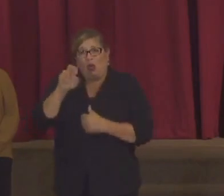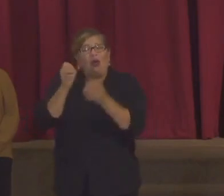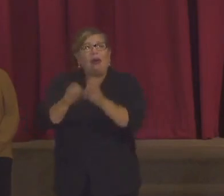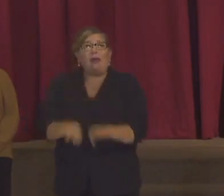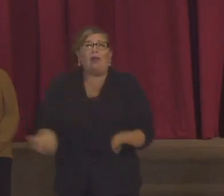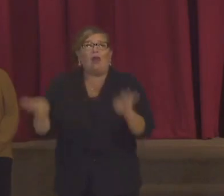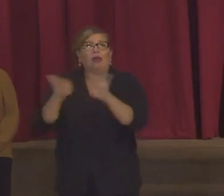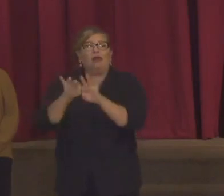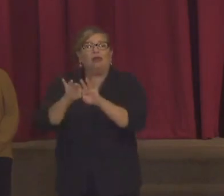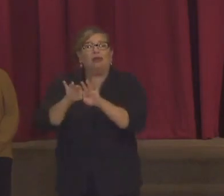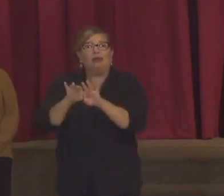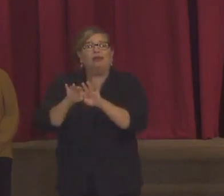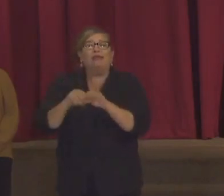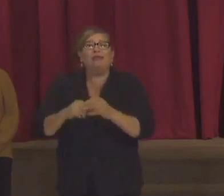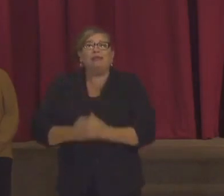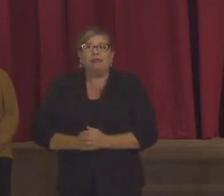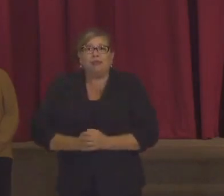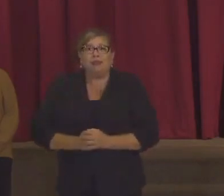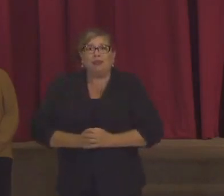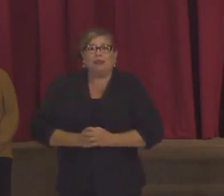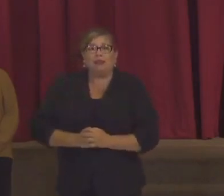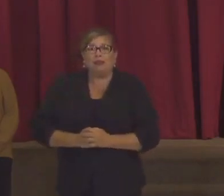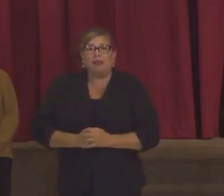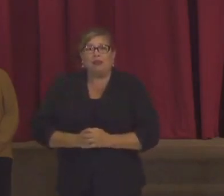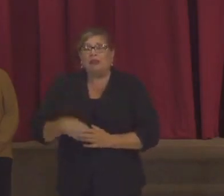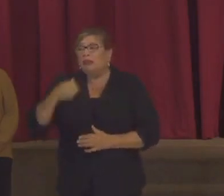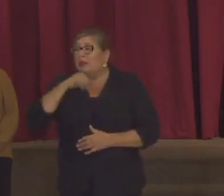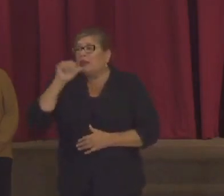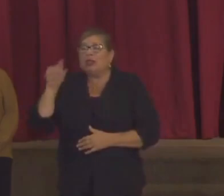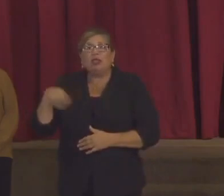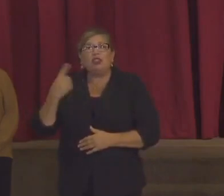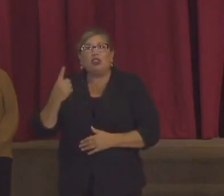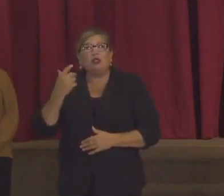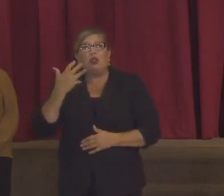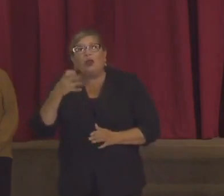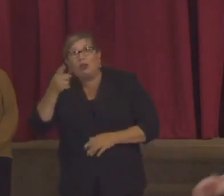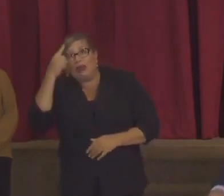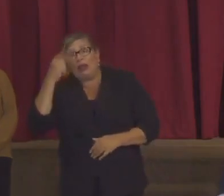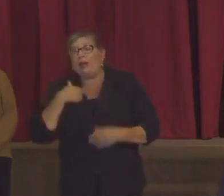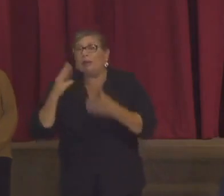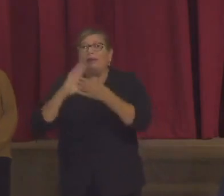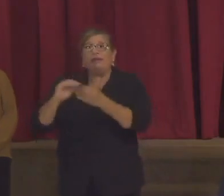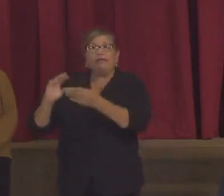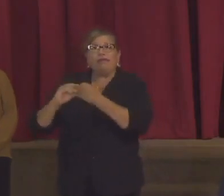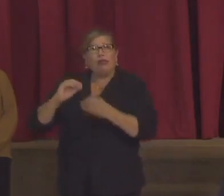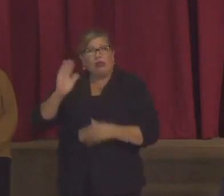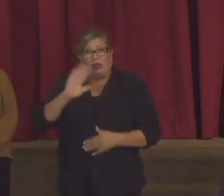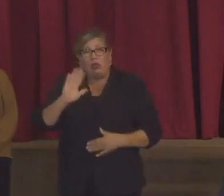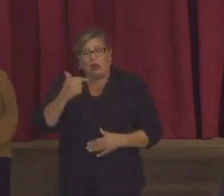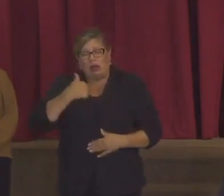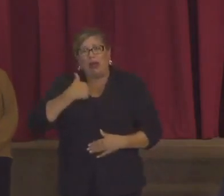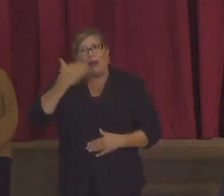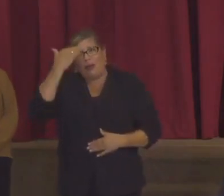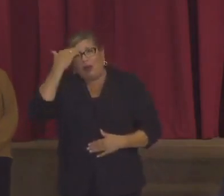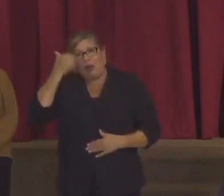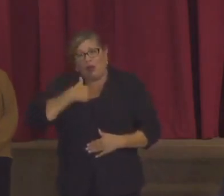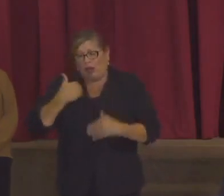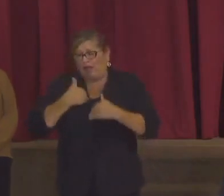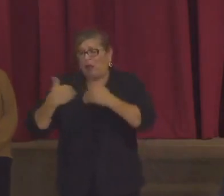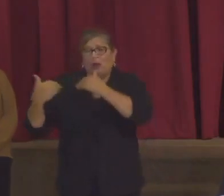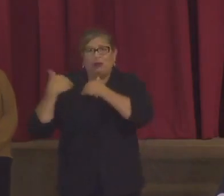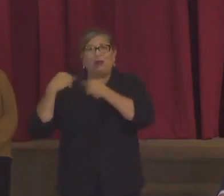that rhetorically. I want you to know that I have a unique responsibility to prove that to you, not just